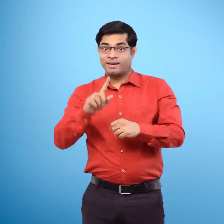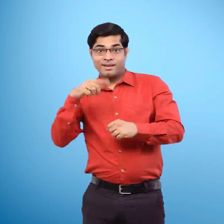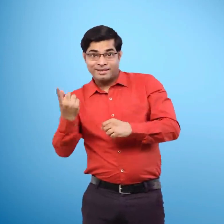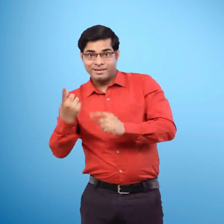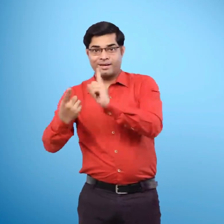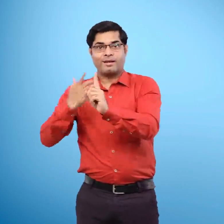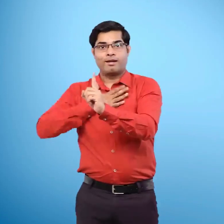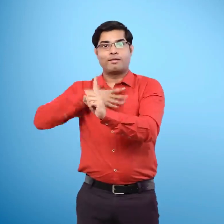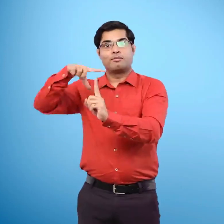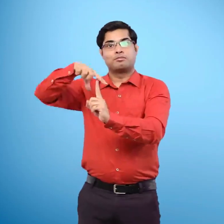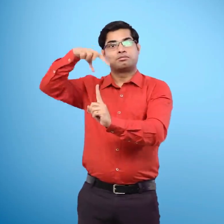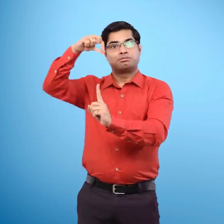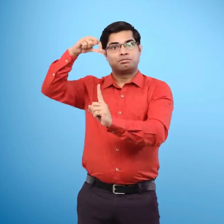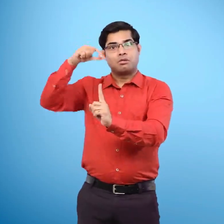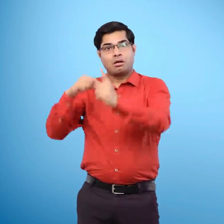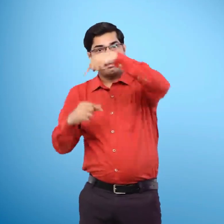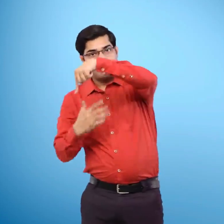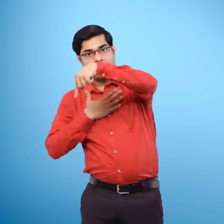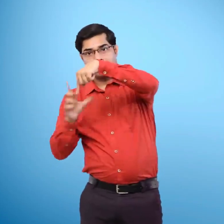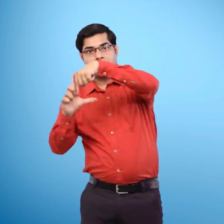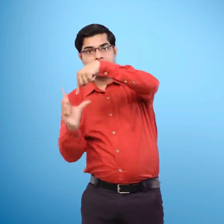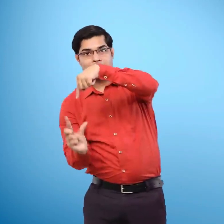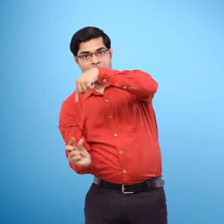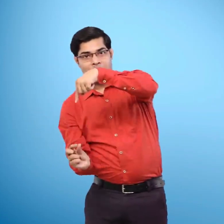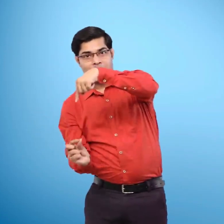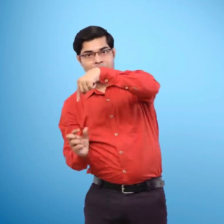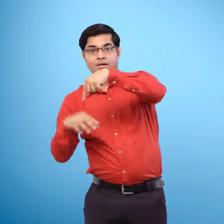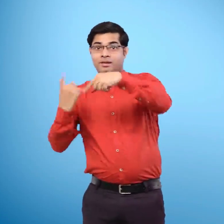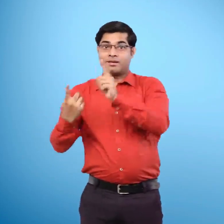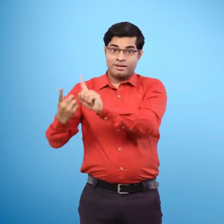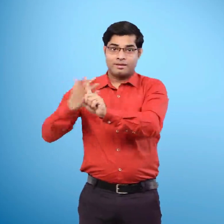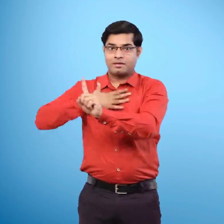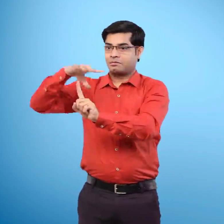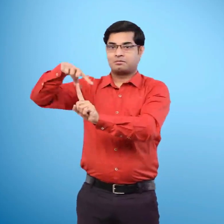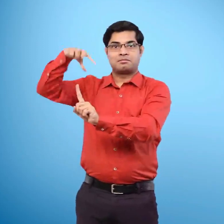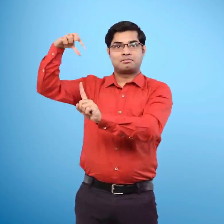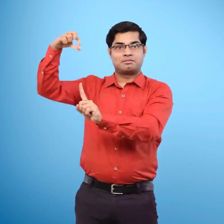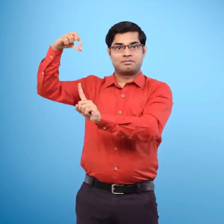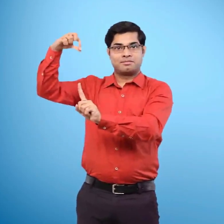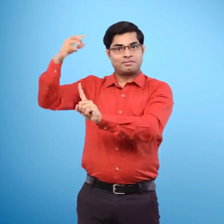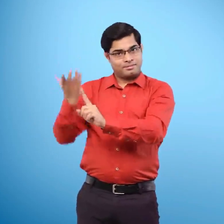The pattern reads as bottom, top, bottom, top, bottom.